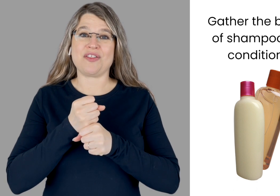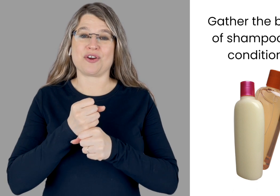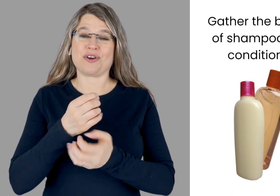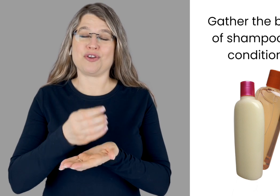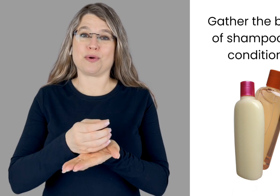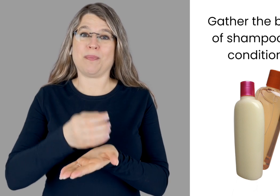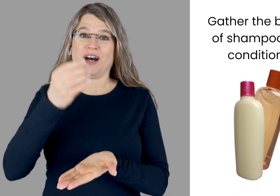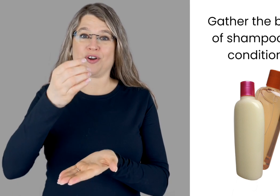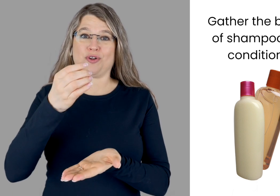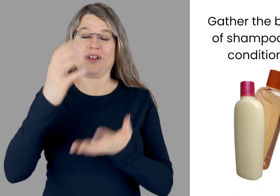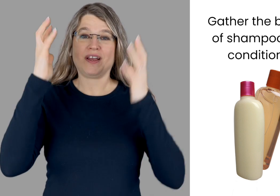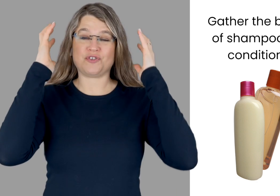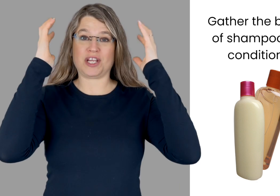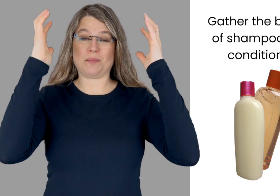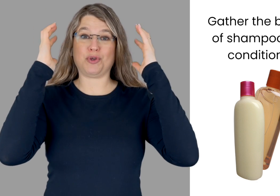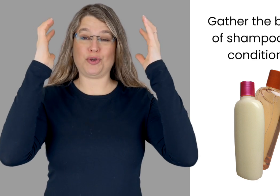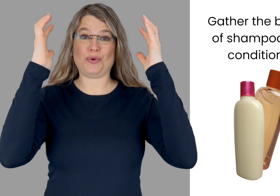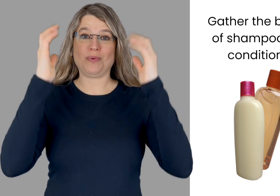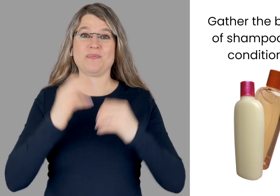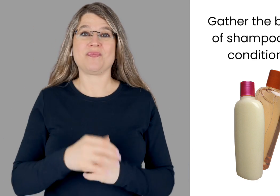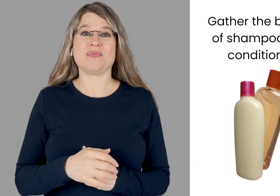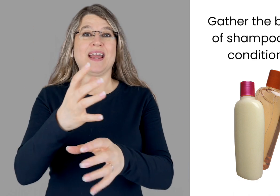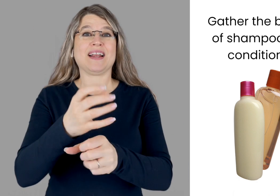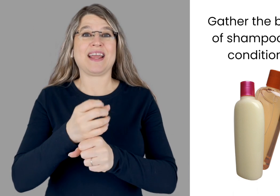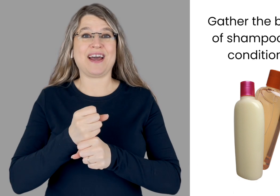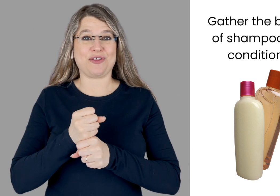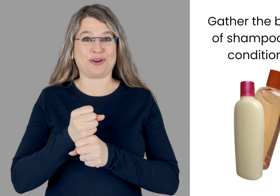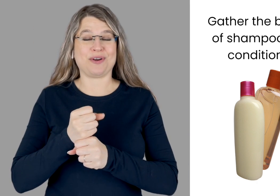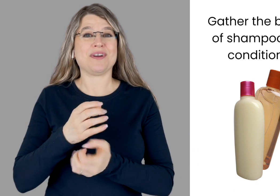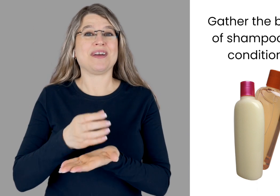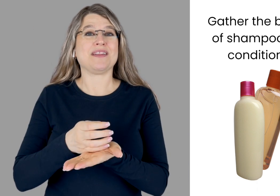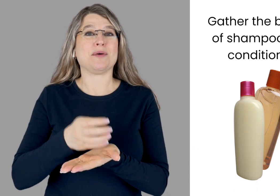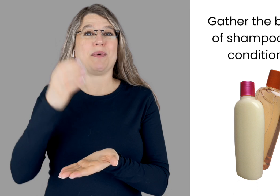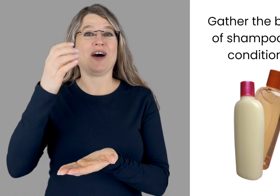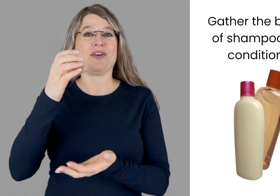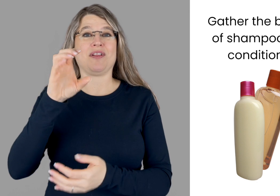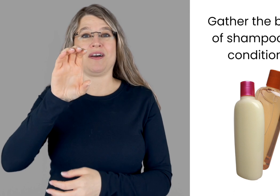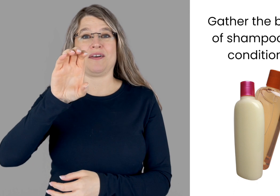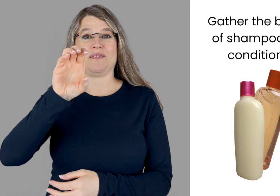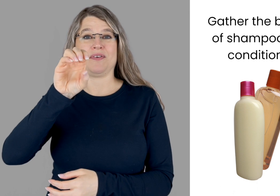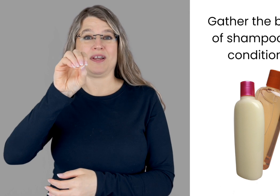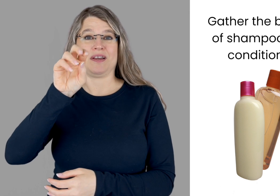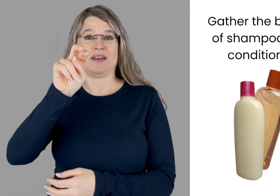Gather your bottle of shampoo. Gather the bottle of